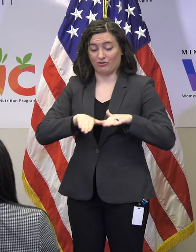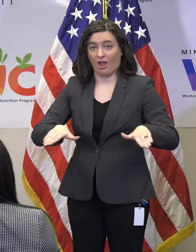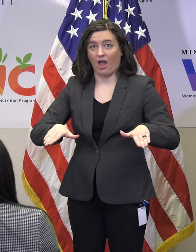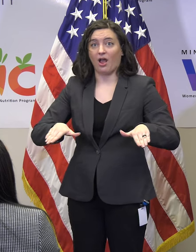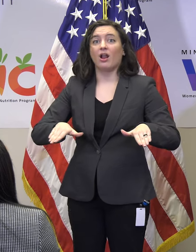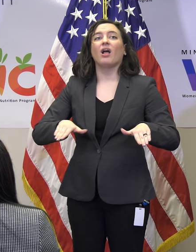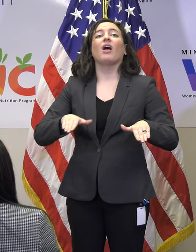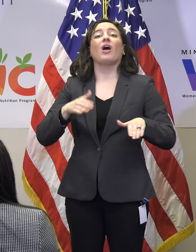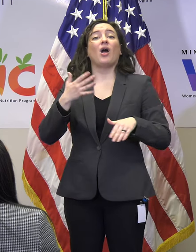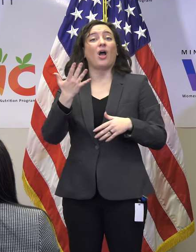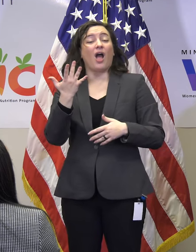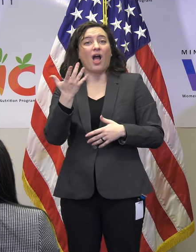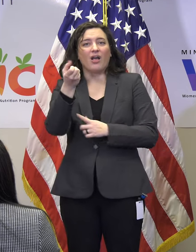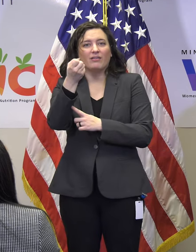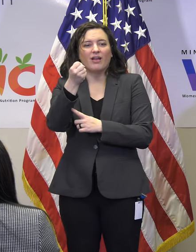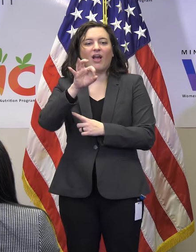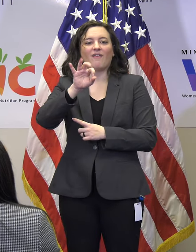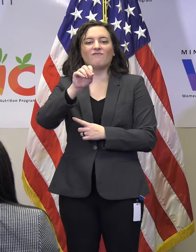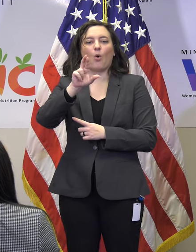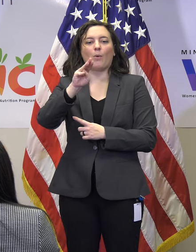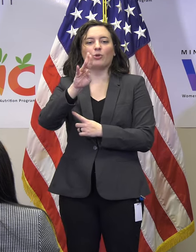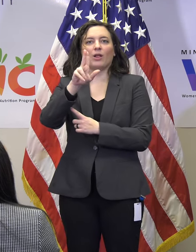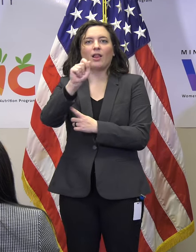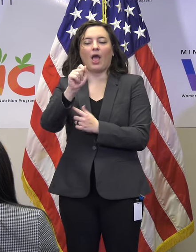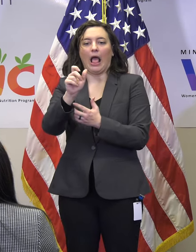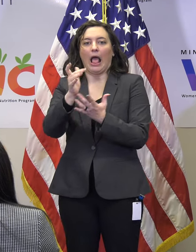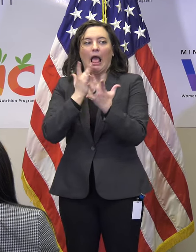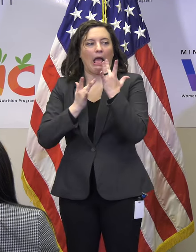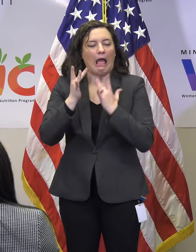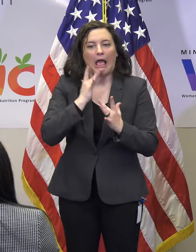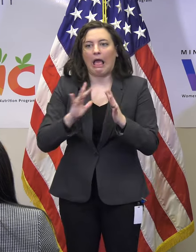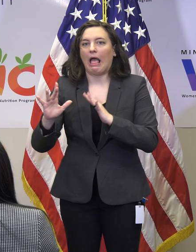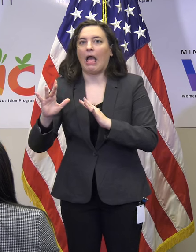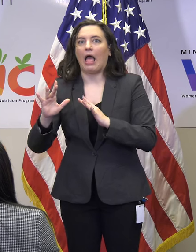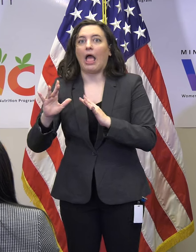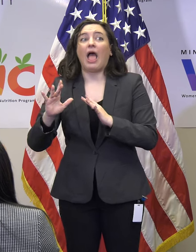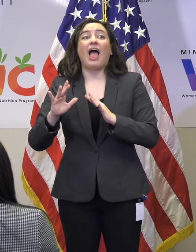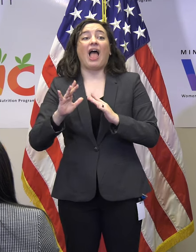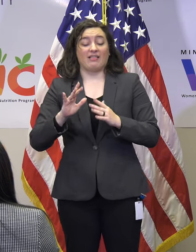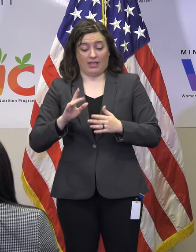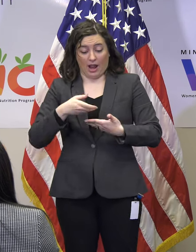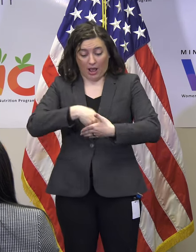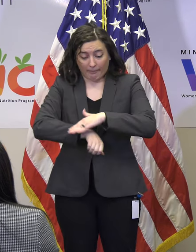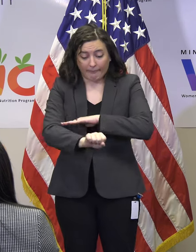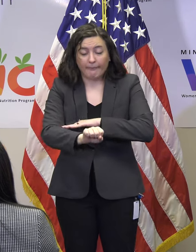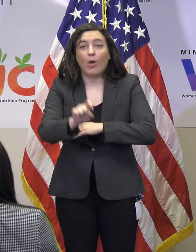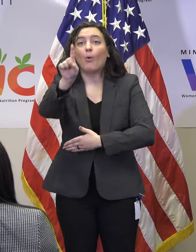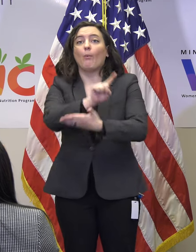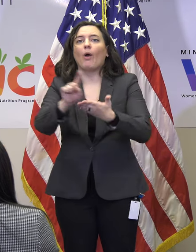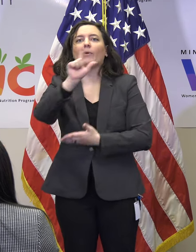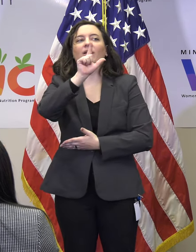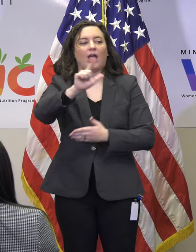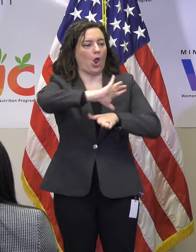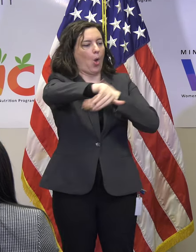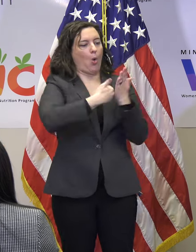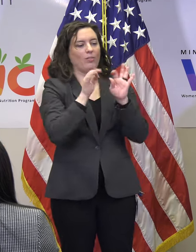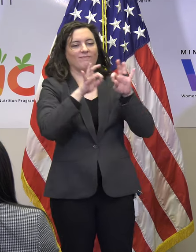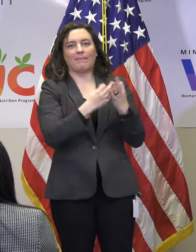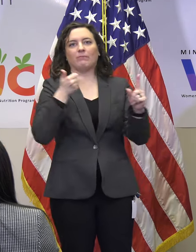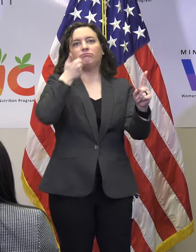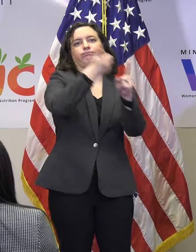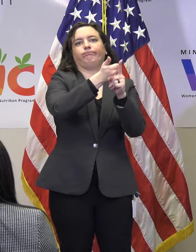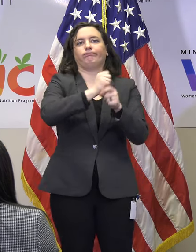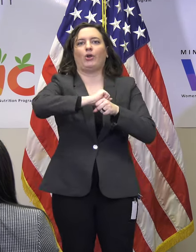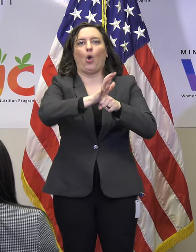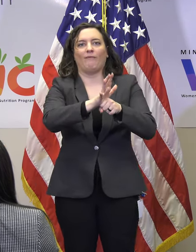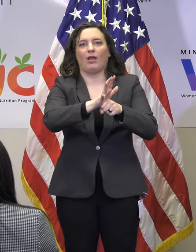My whole family caught COVID exactly 1 week after I gave birth. I felt like the life I once knew was gone and my whole support